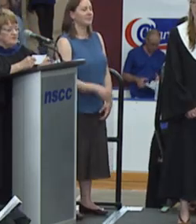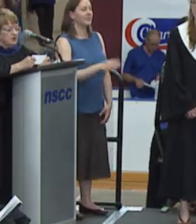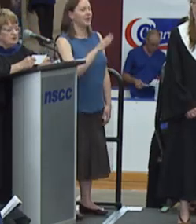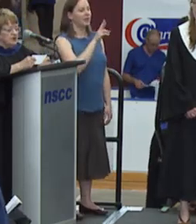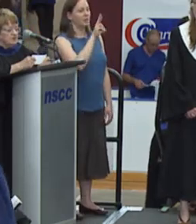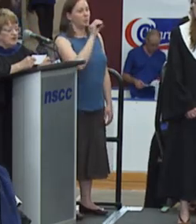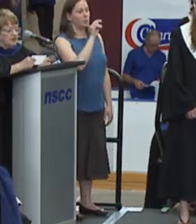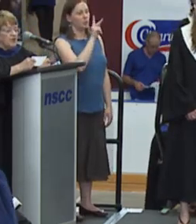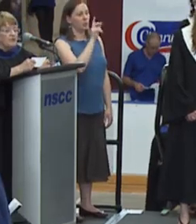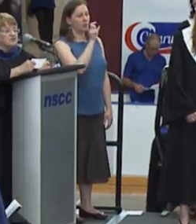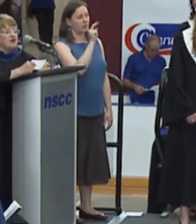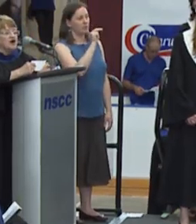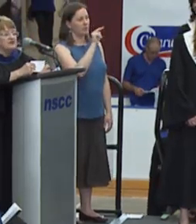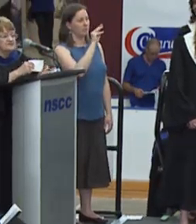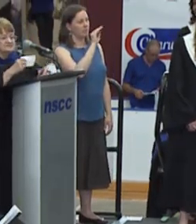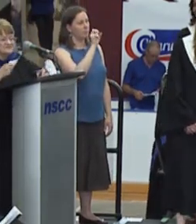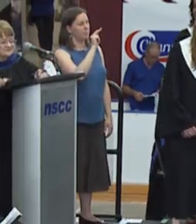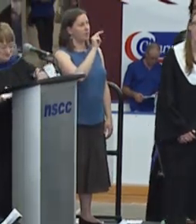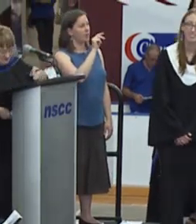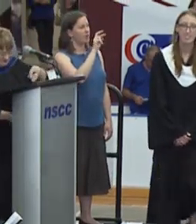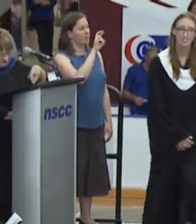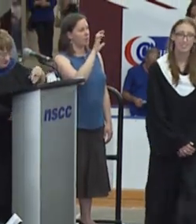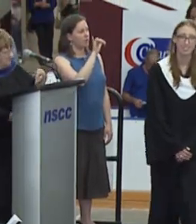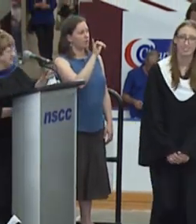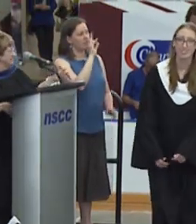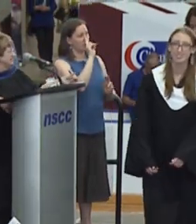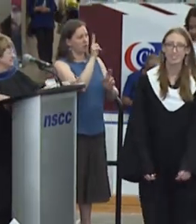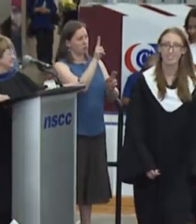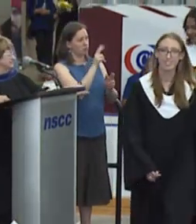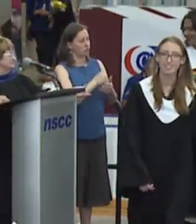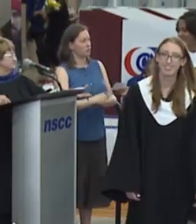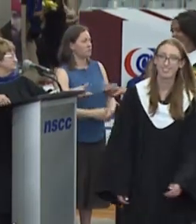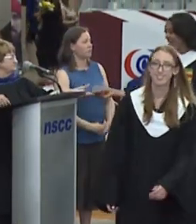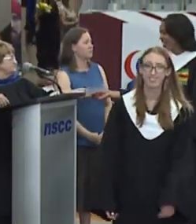Brooklyn Montgomery with honors.